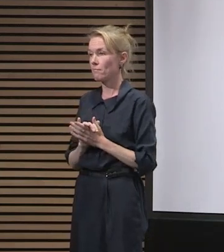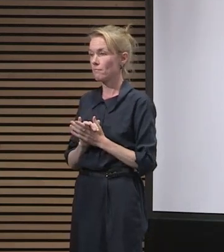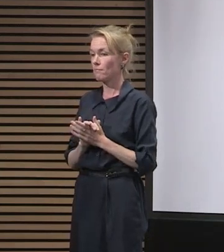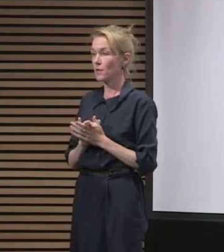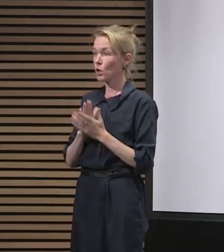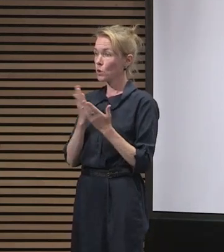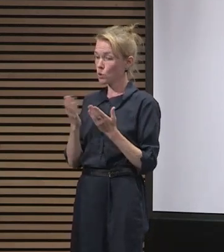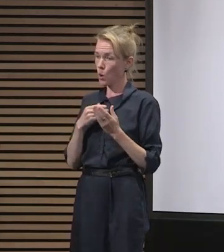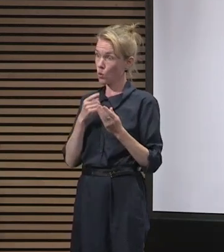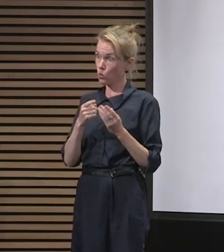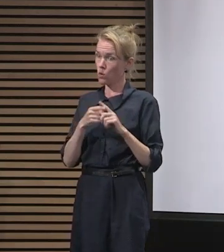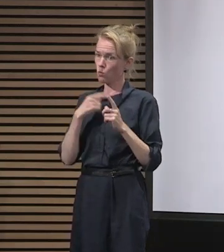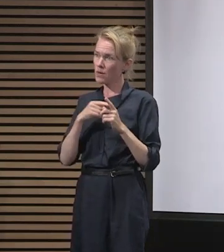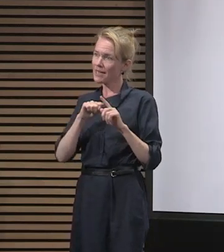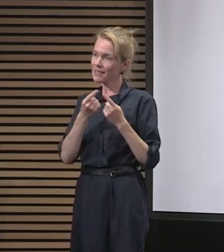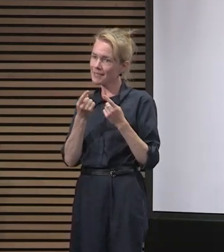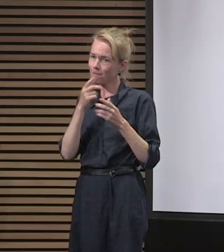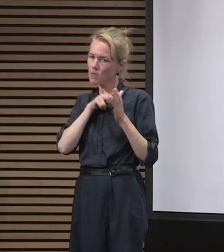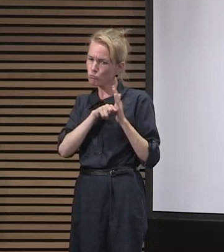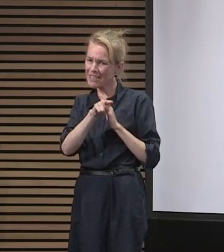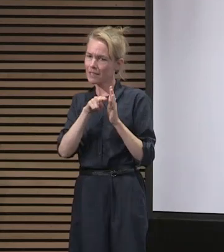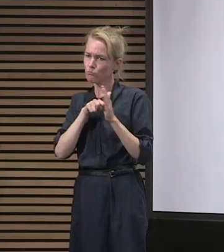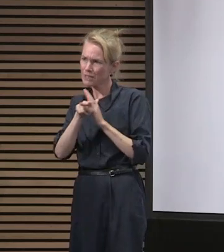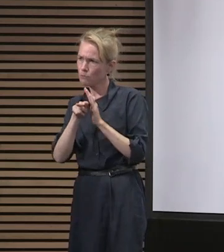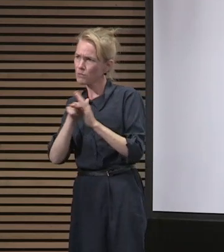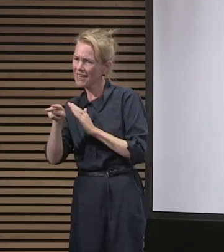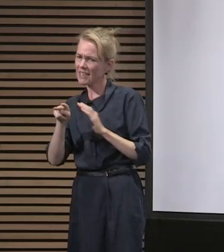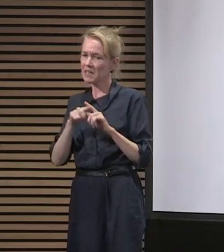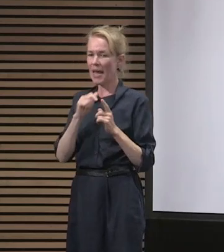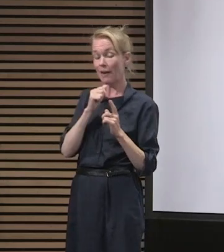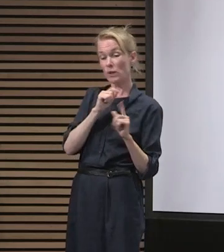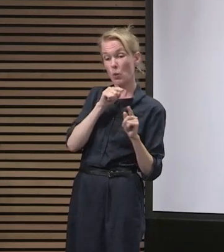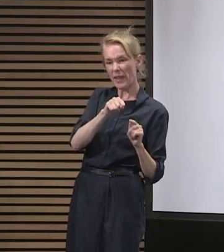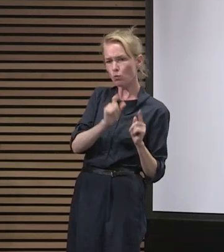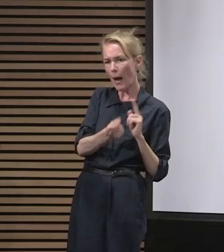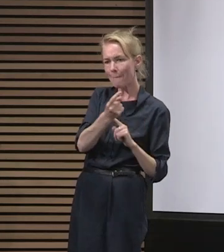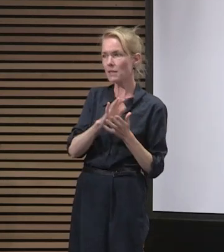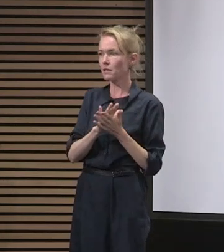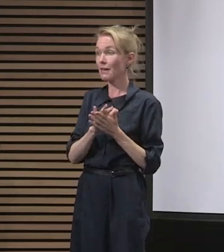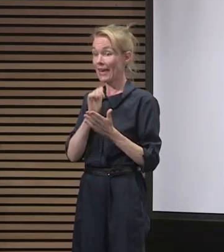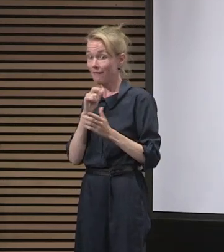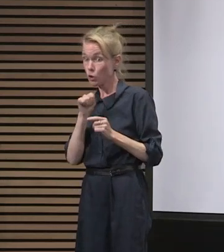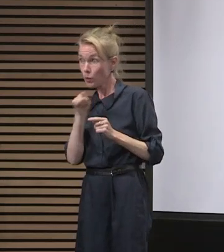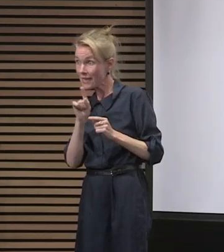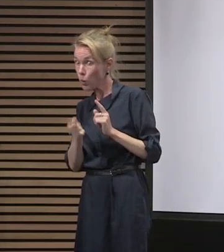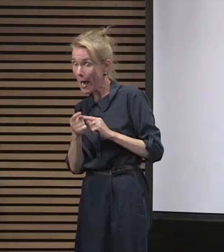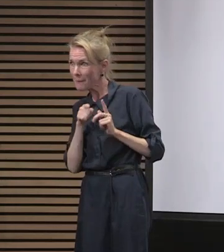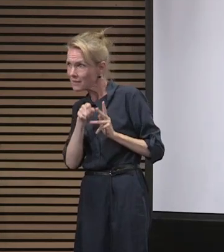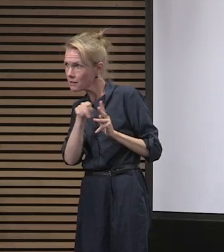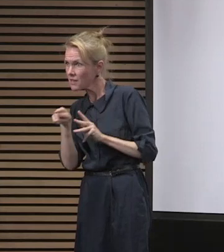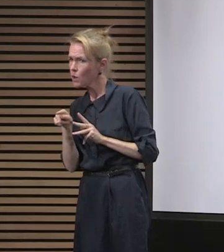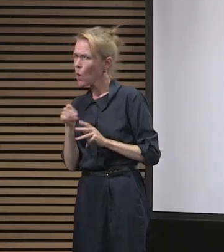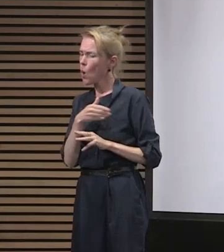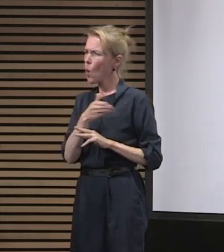acting decisively and going early and going hard, and the counterfactual, which in I think anyone's terms